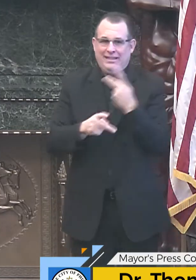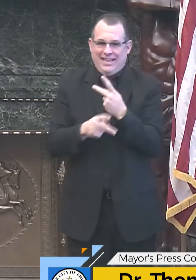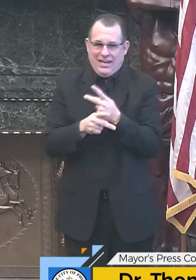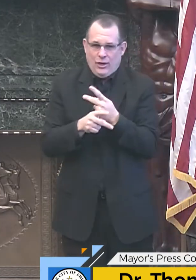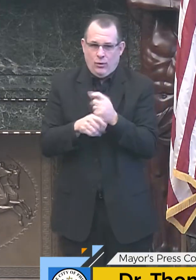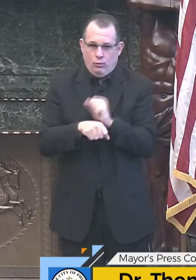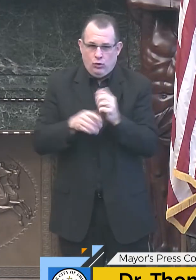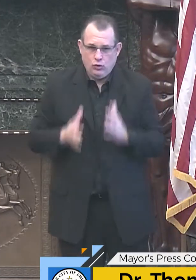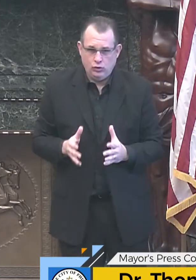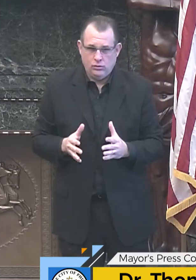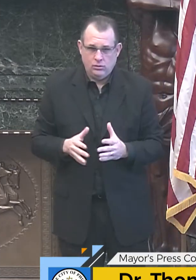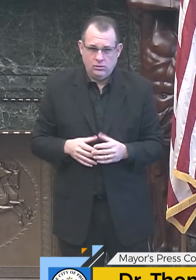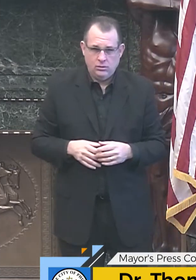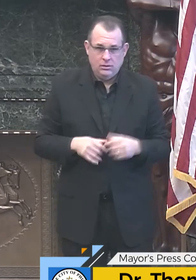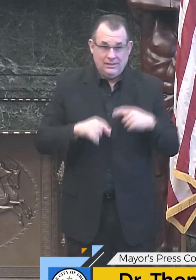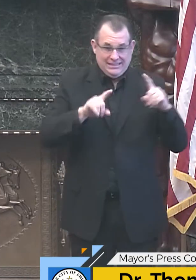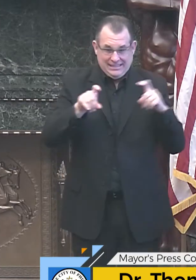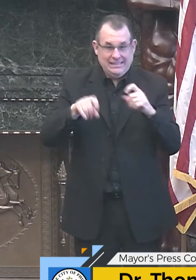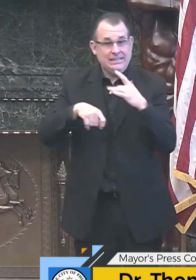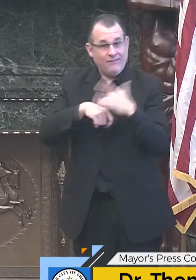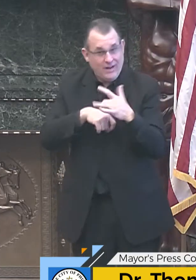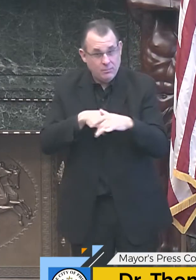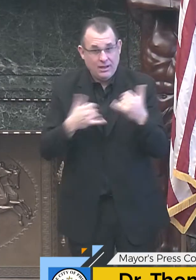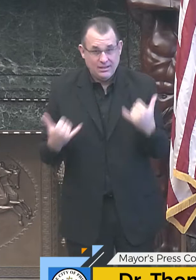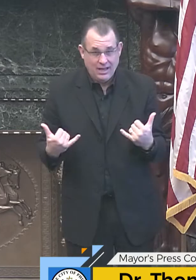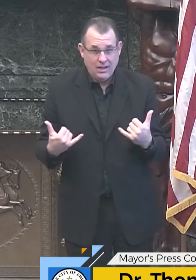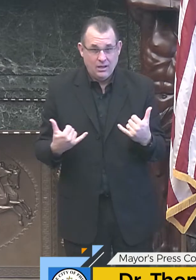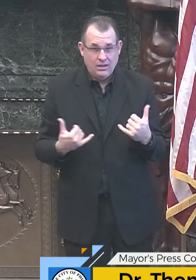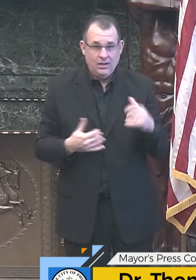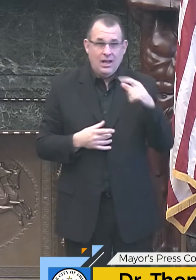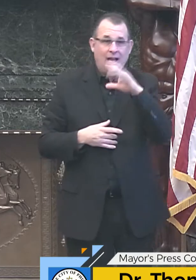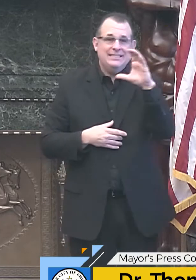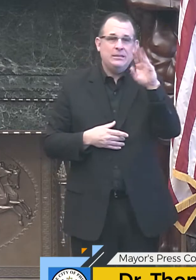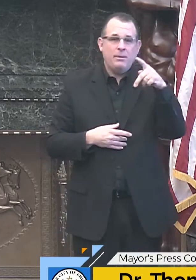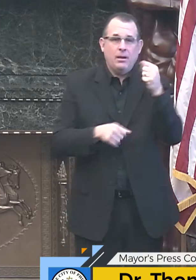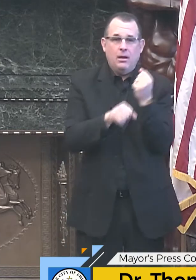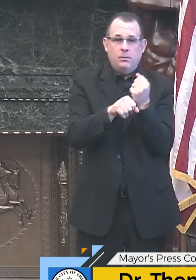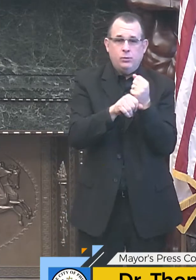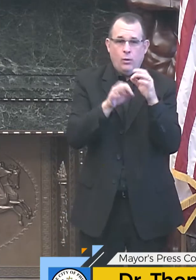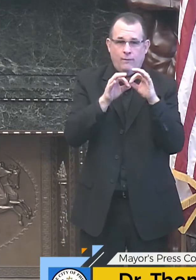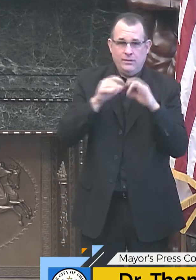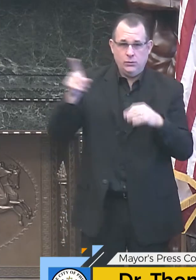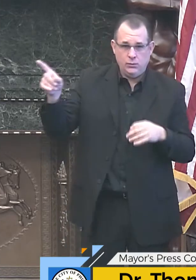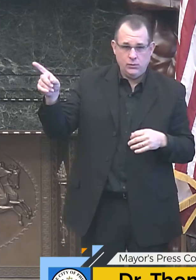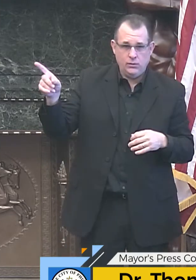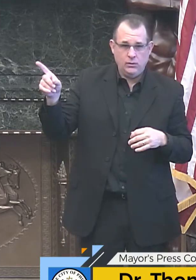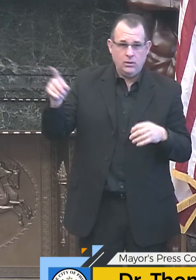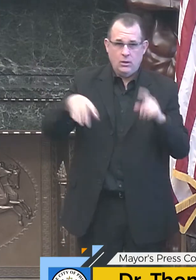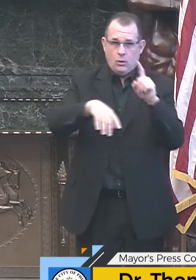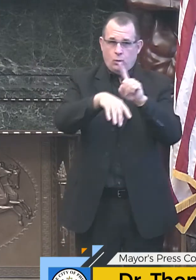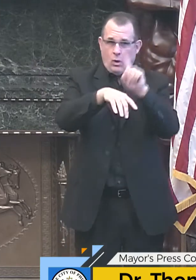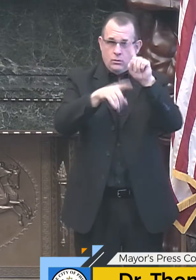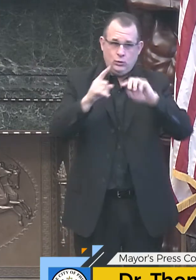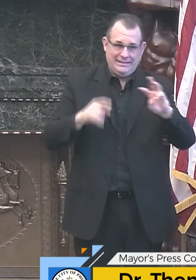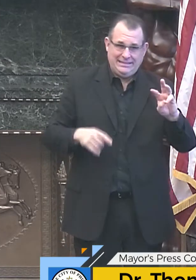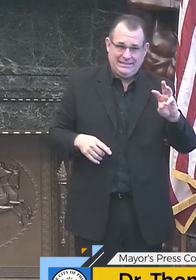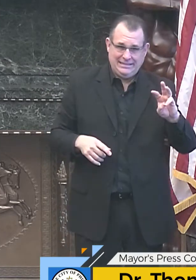at the Citizens Bank Park today from 1 to 6 p.m. Without appointment for people who meet those criteria, weather